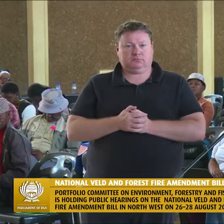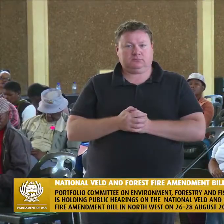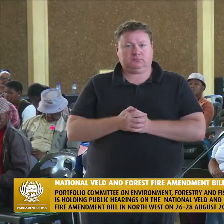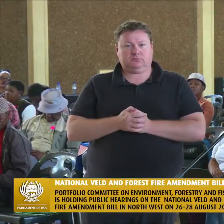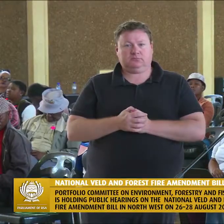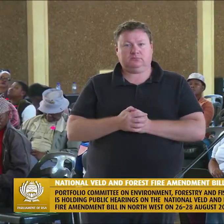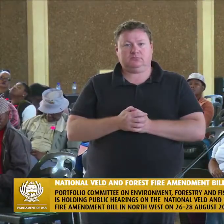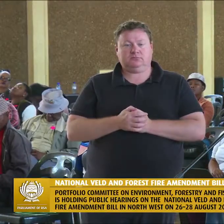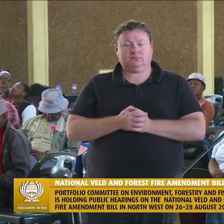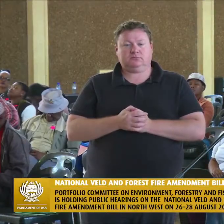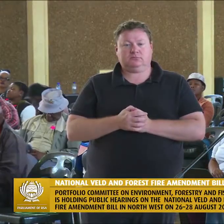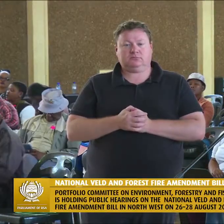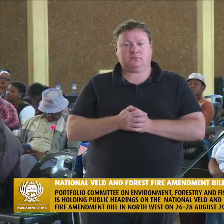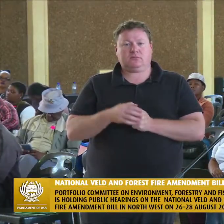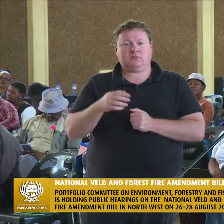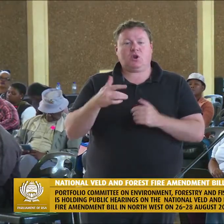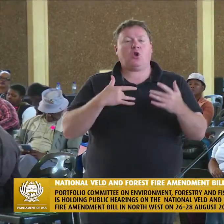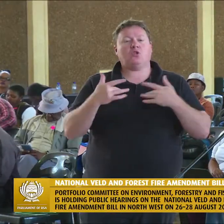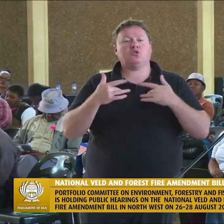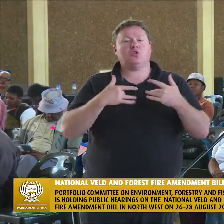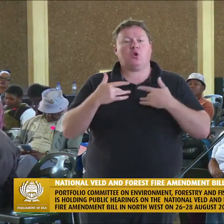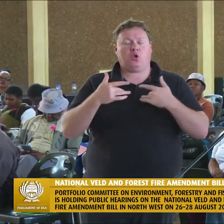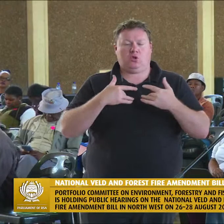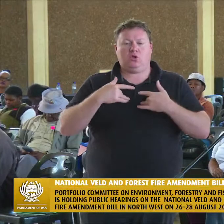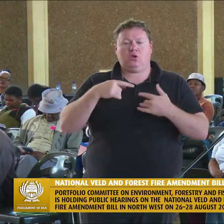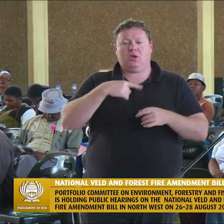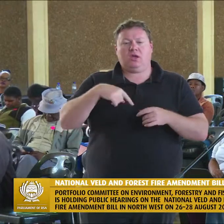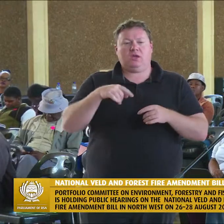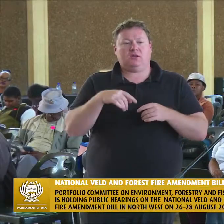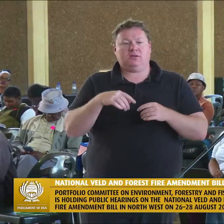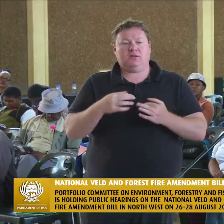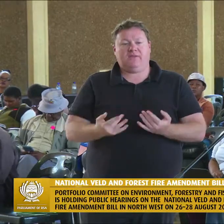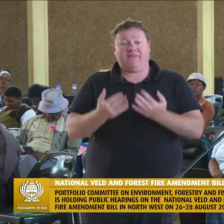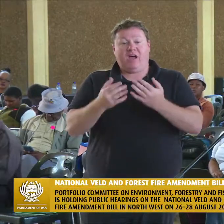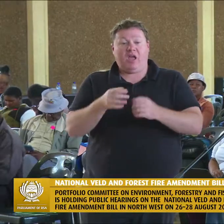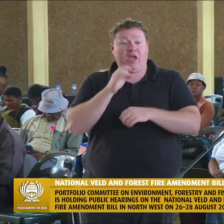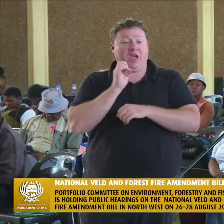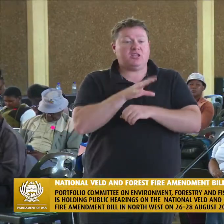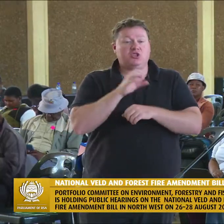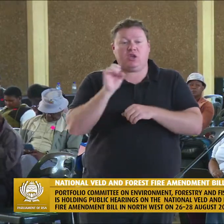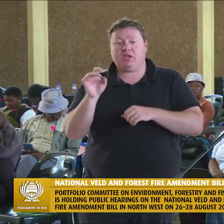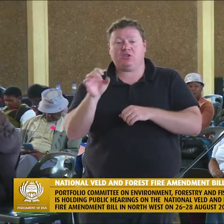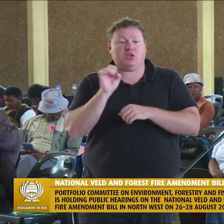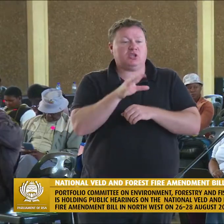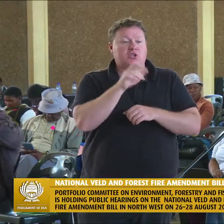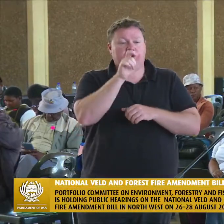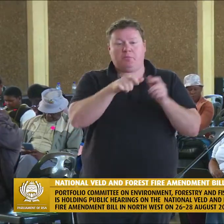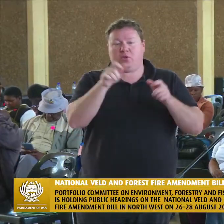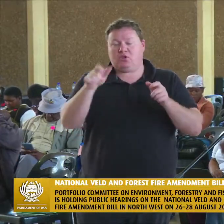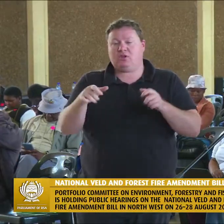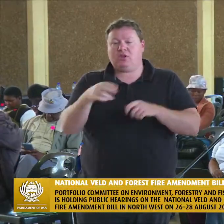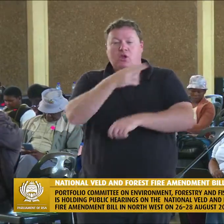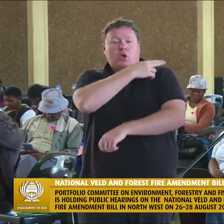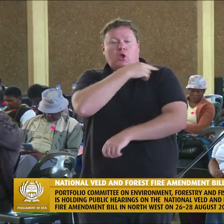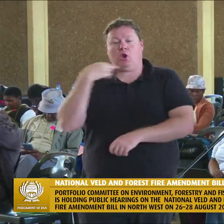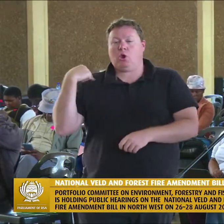what is disturbing again is that when we have injuries from the fire you have to be attended by the nurses